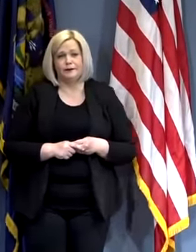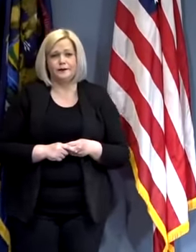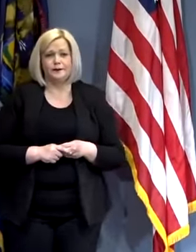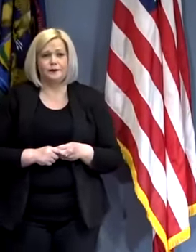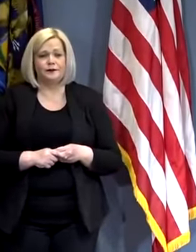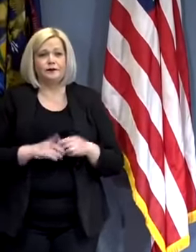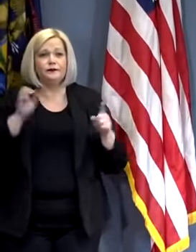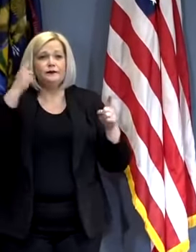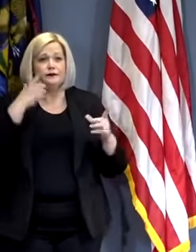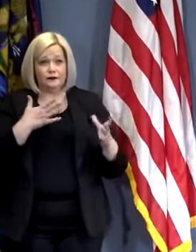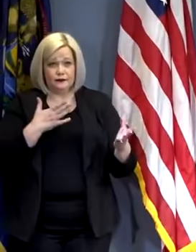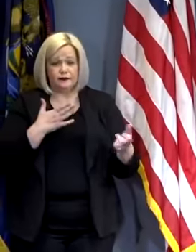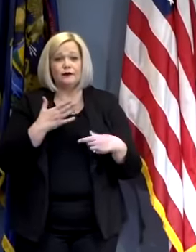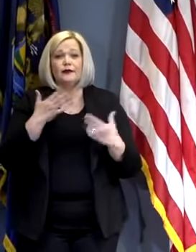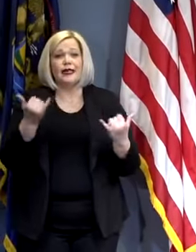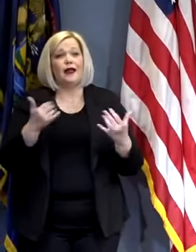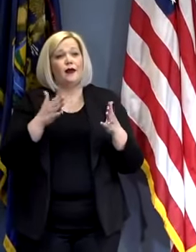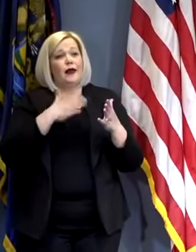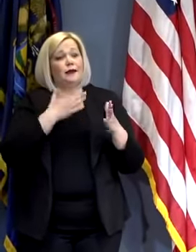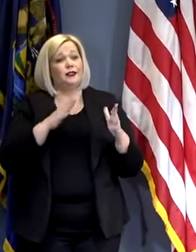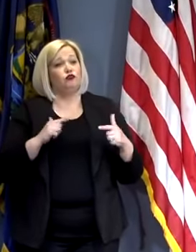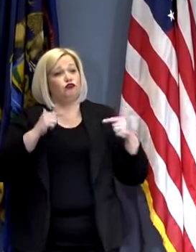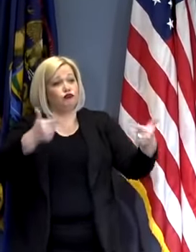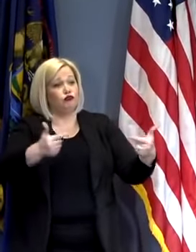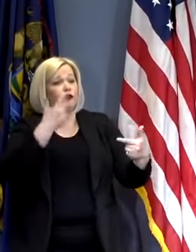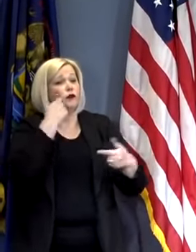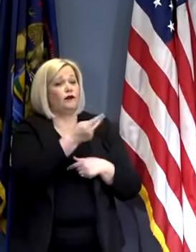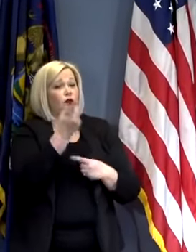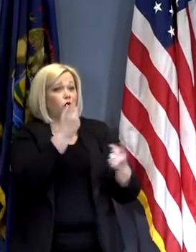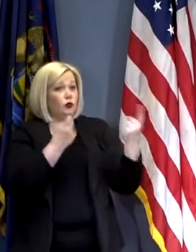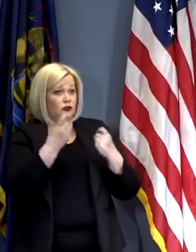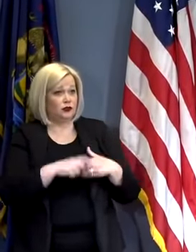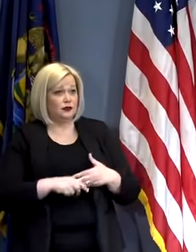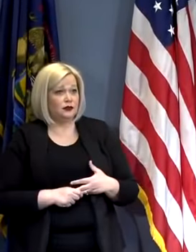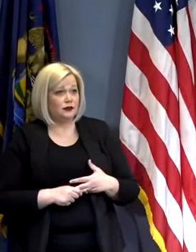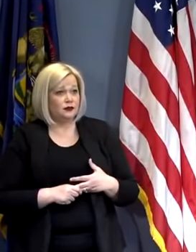All right, with that, I'm happy to open it up for a few questions from the press.